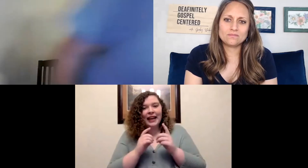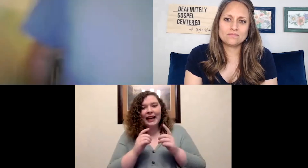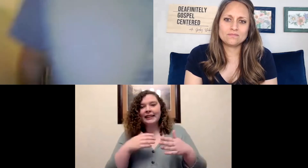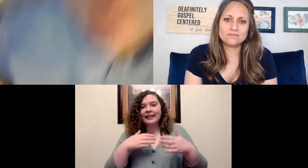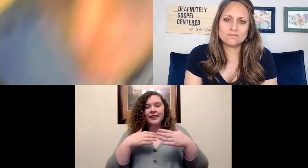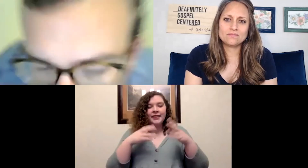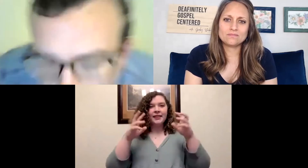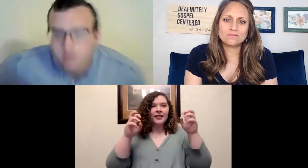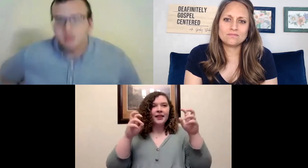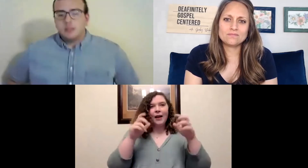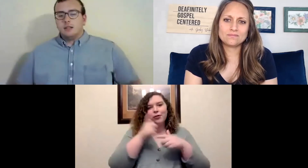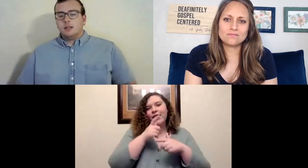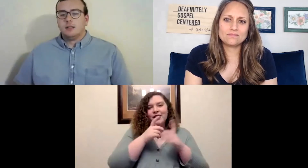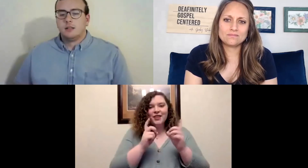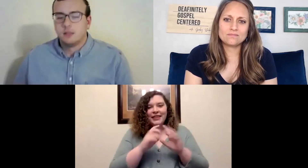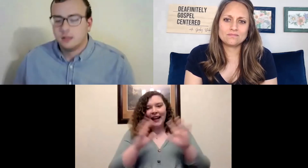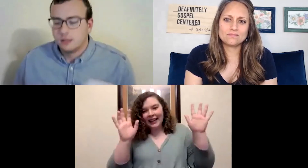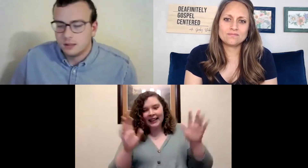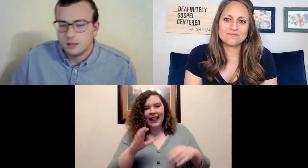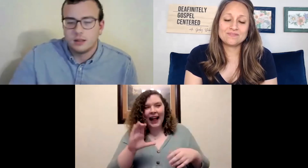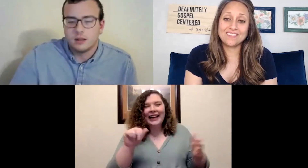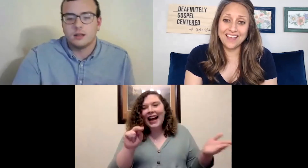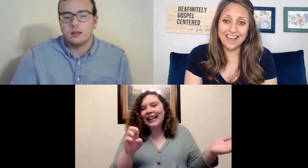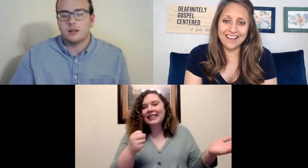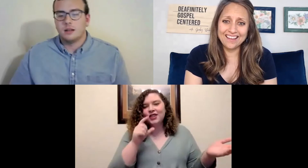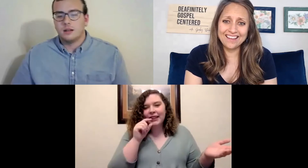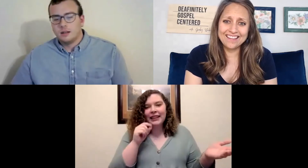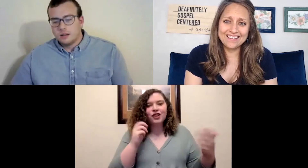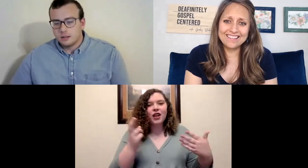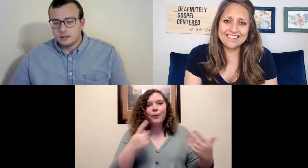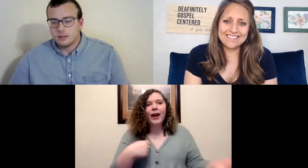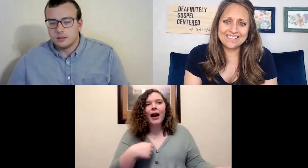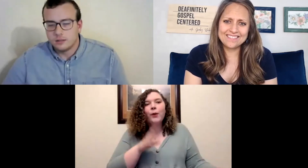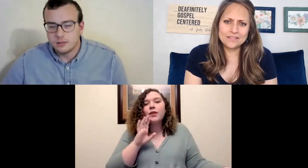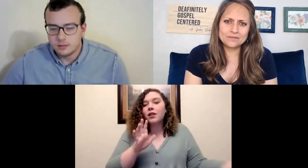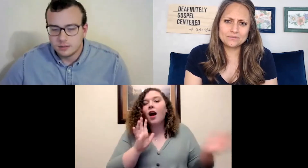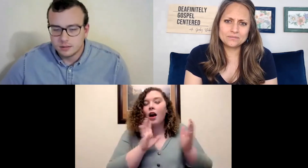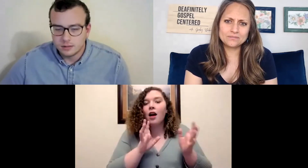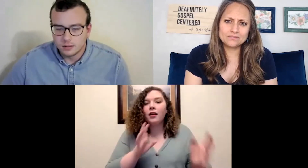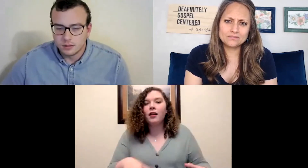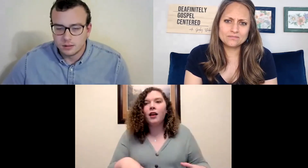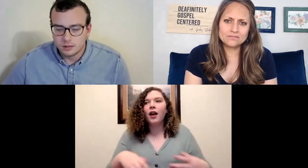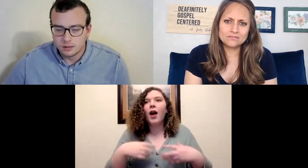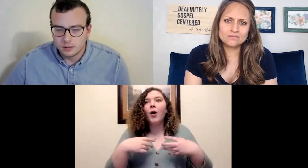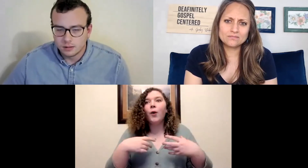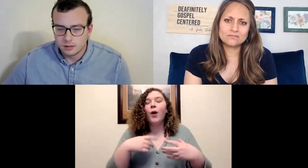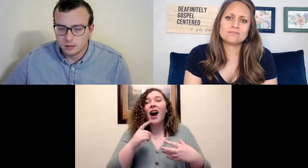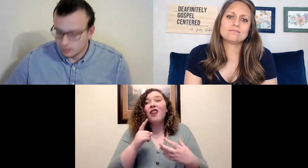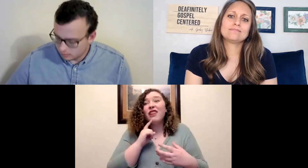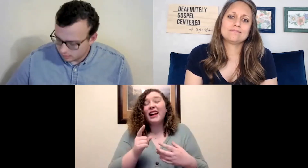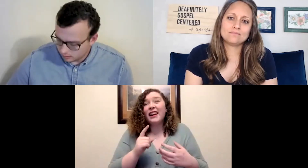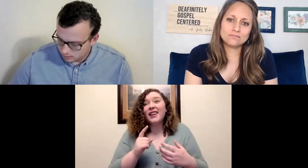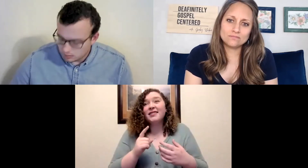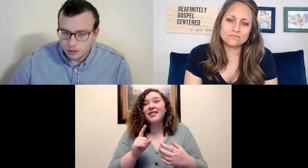for, sibling dinner date sort of thing. Like go to get Cane's chicken or